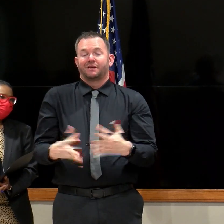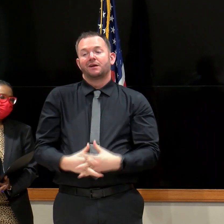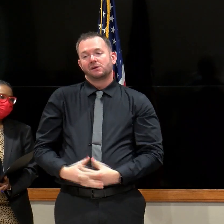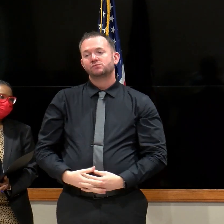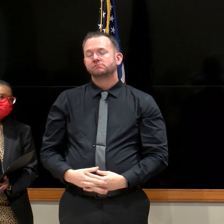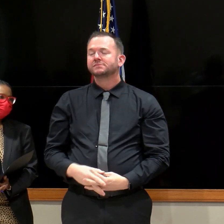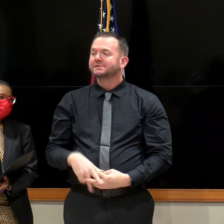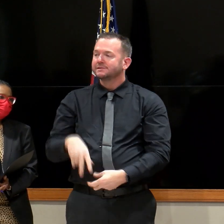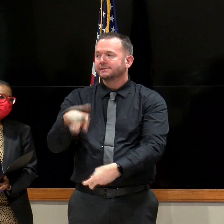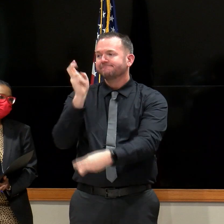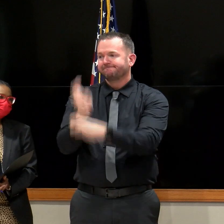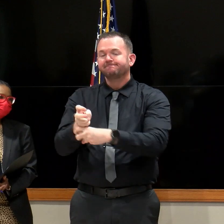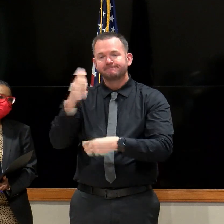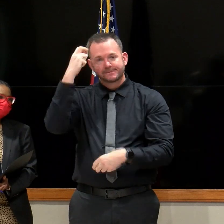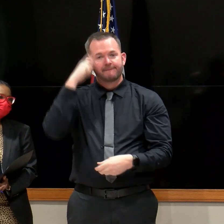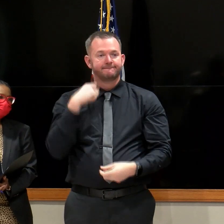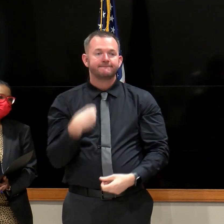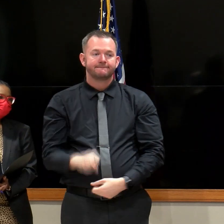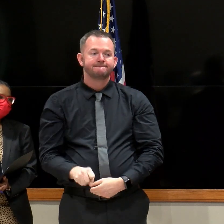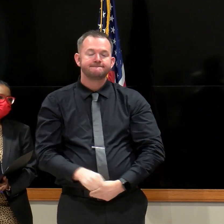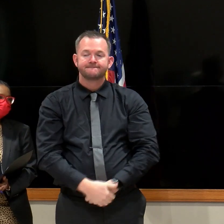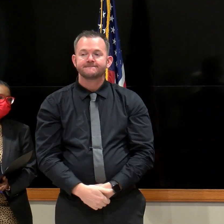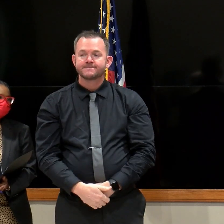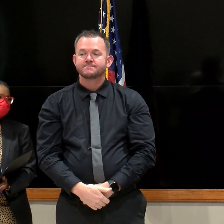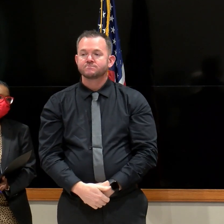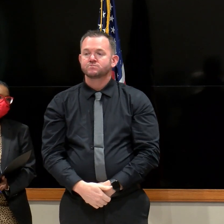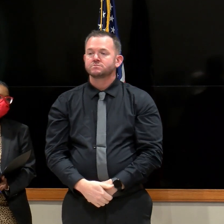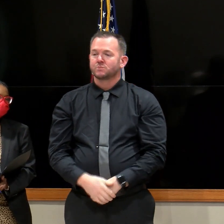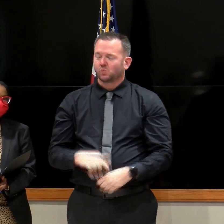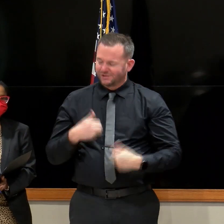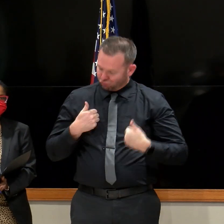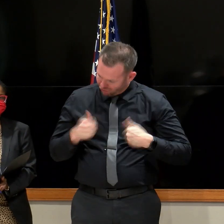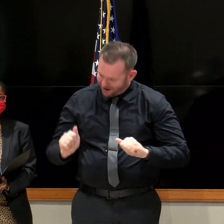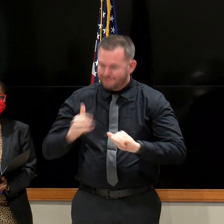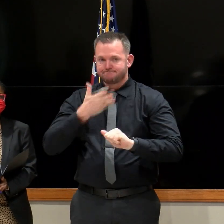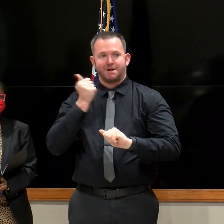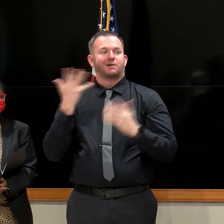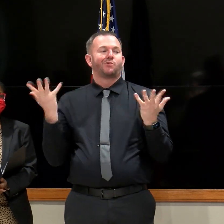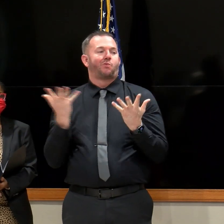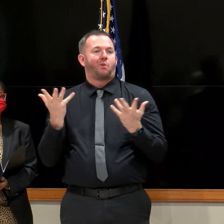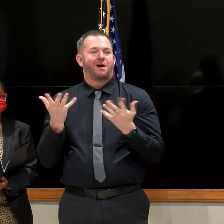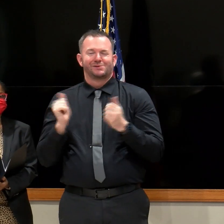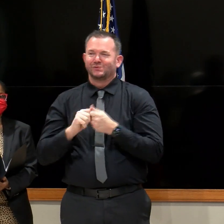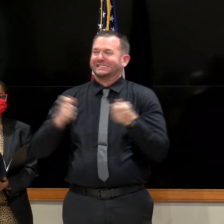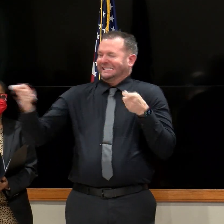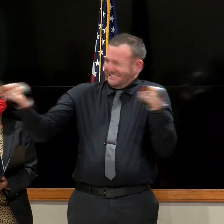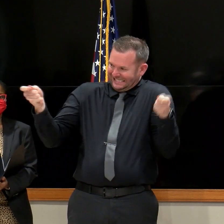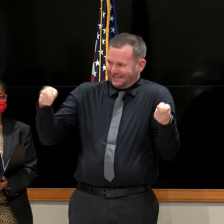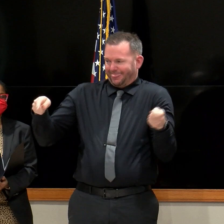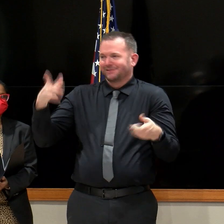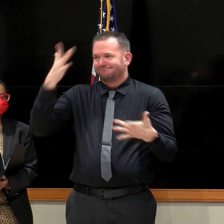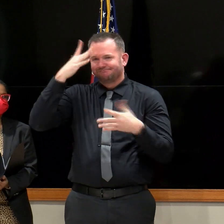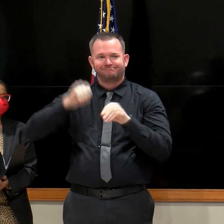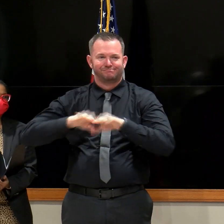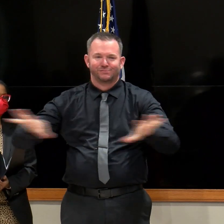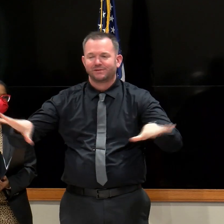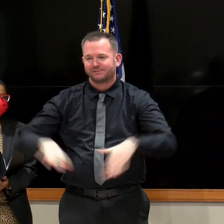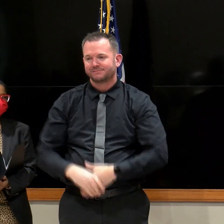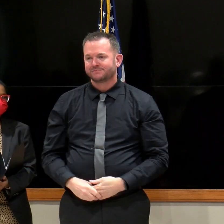tough, and we want to do everything we can to have you transition into 21 in a